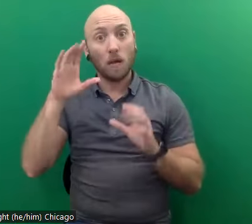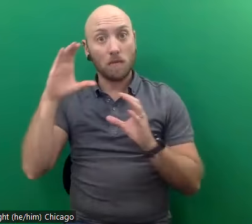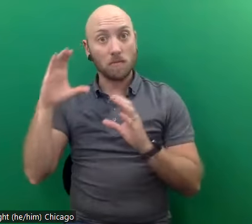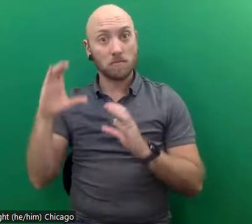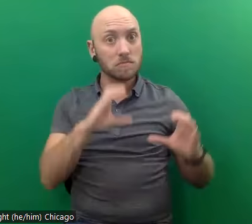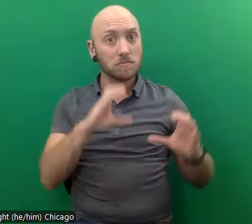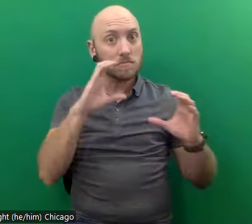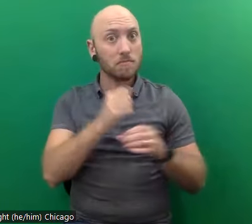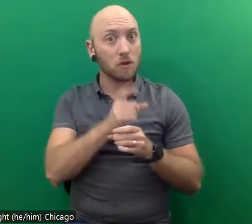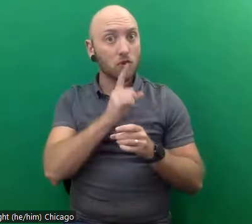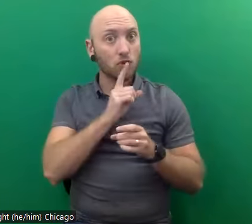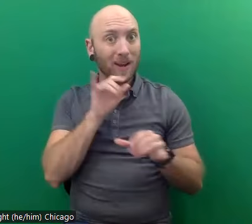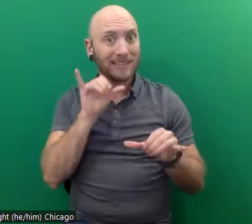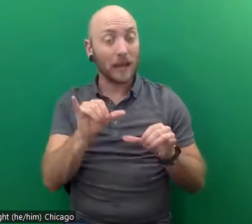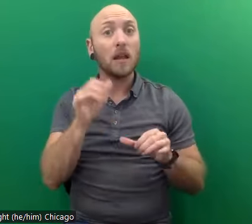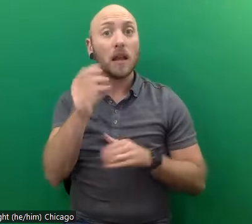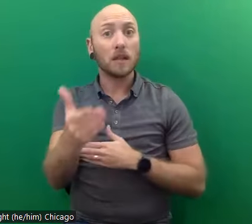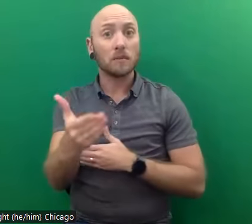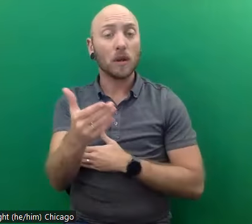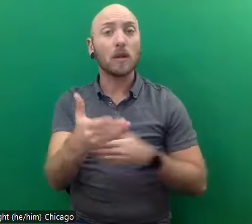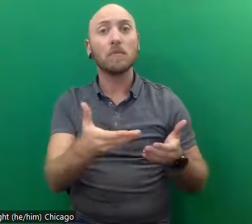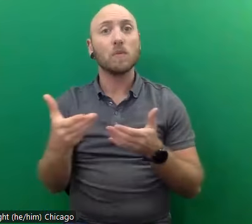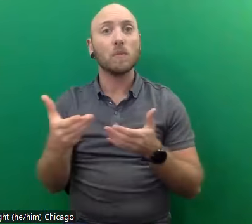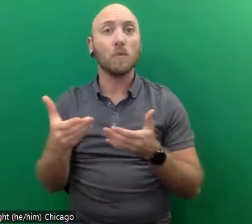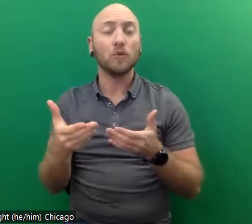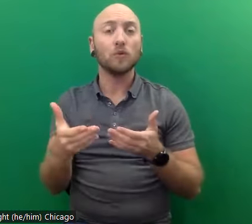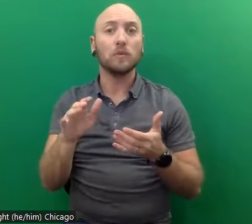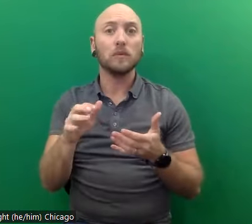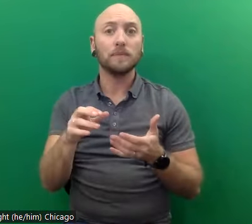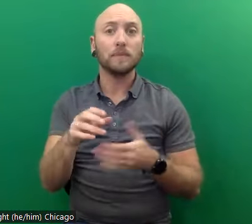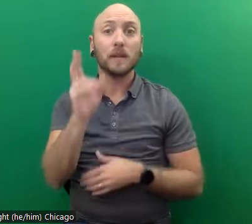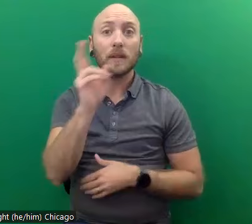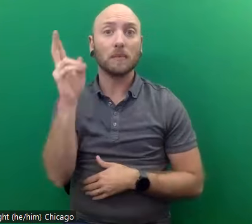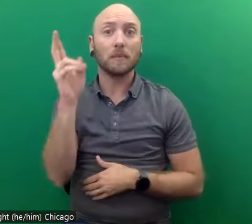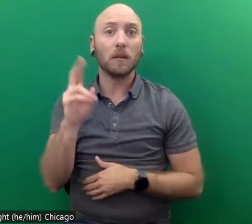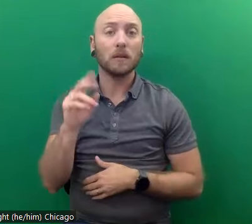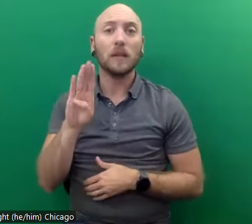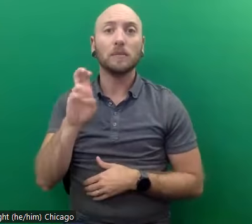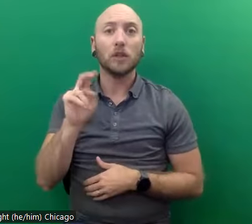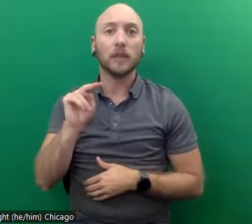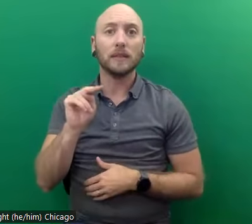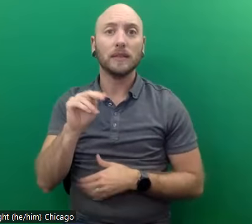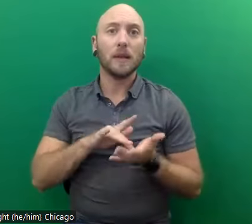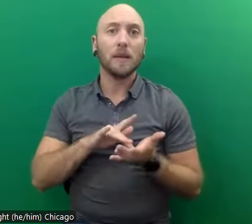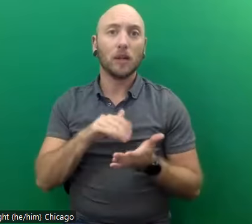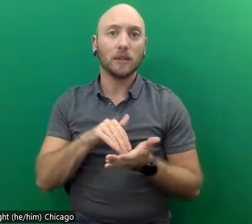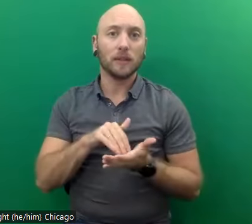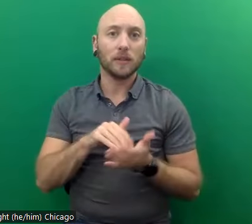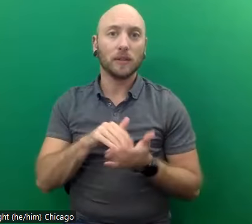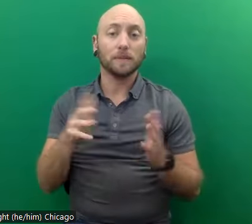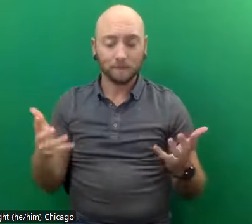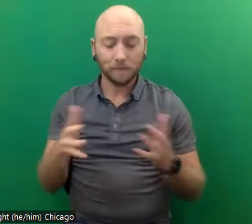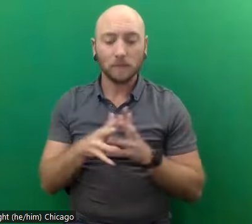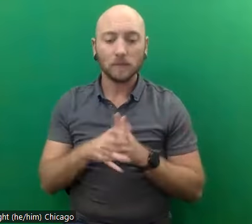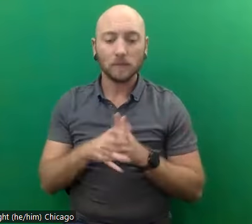me to Bergen Regional Medical Center, and that was the start of my journey into Alcoholics